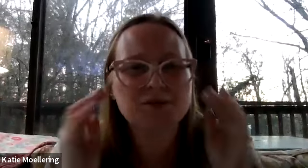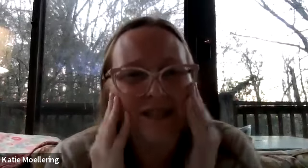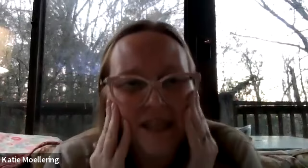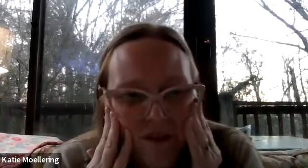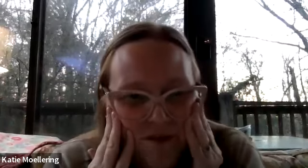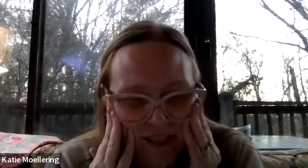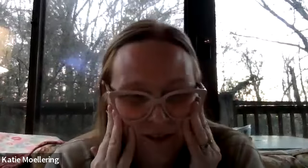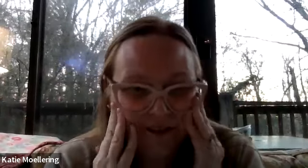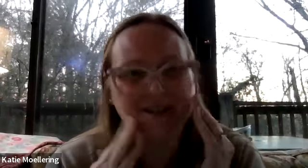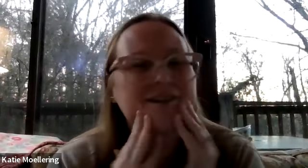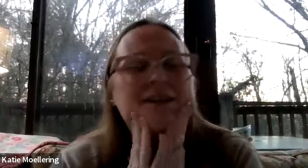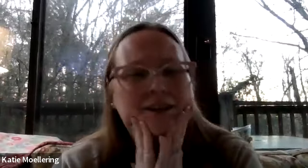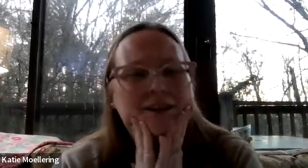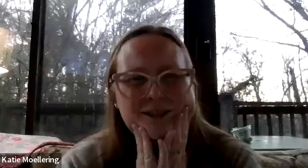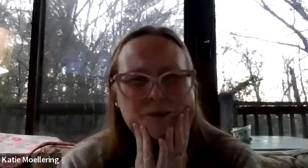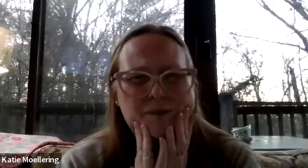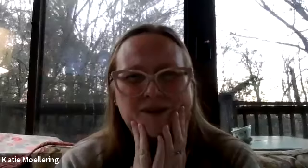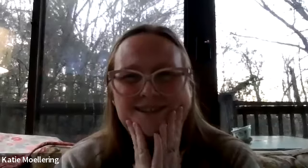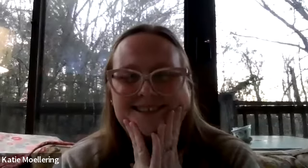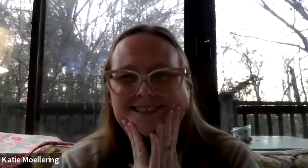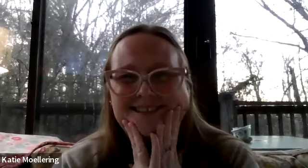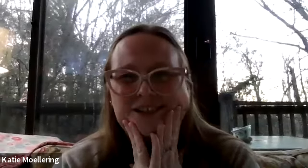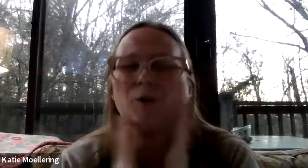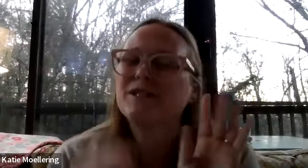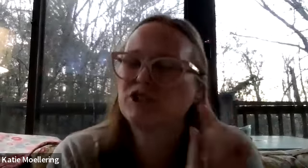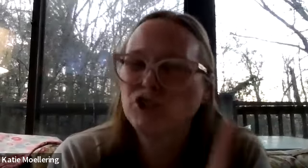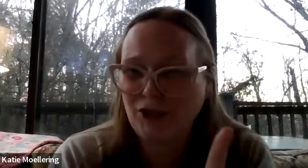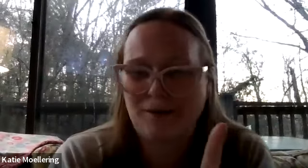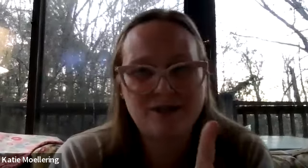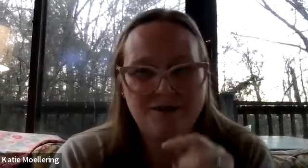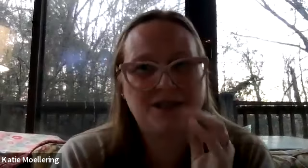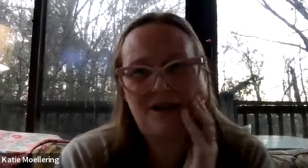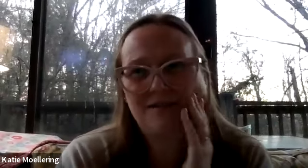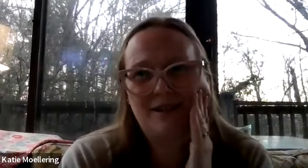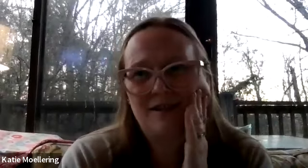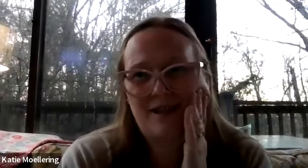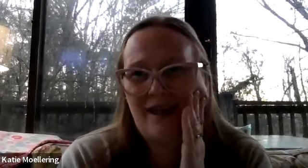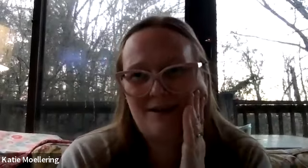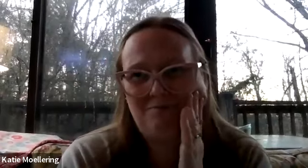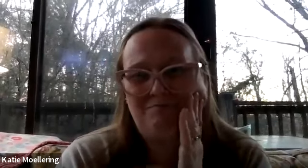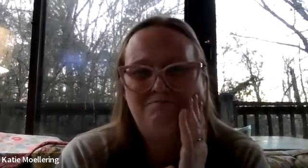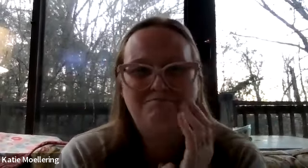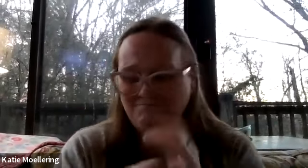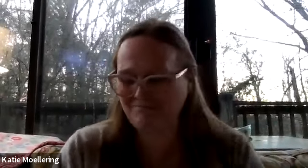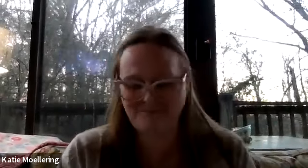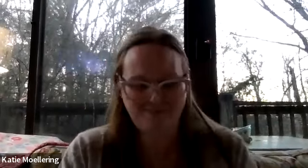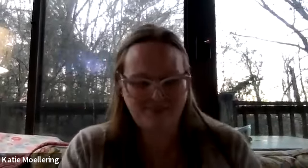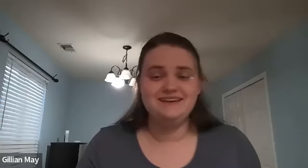was trying to say 15 earlier. I couldn't remember. I wasn't sure I was doing it correctly. I'll say that. Okay, yes,